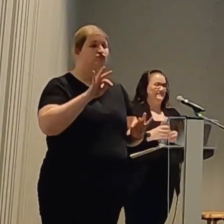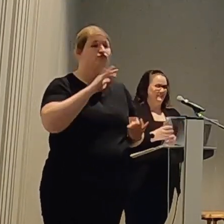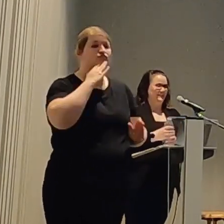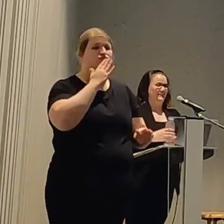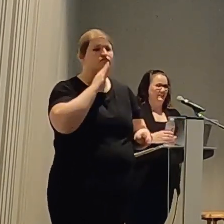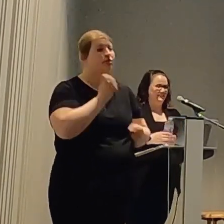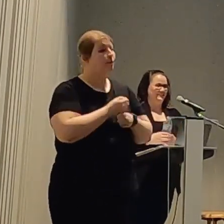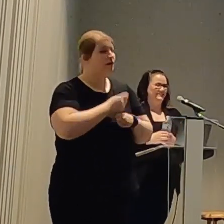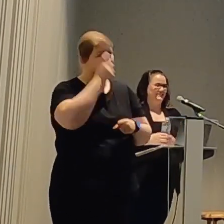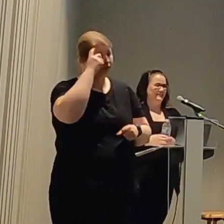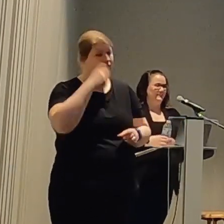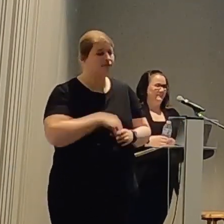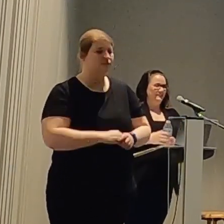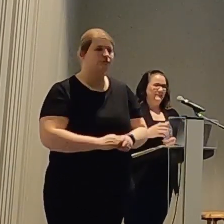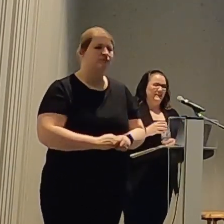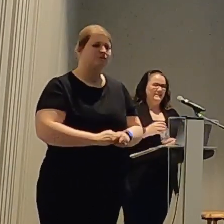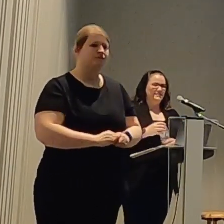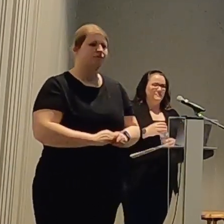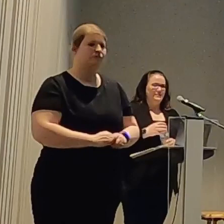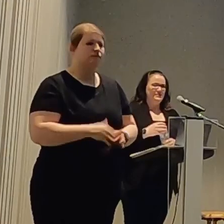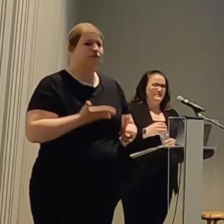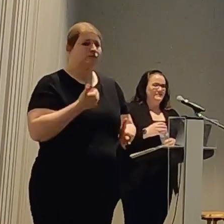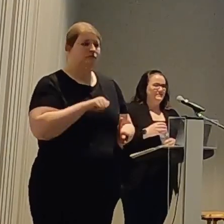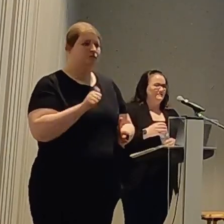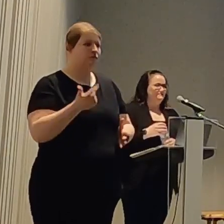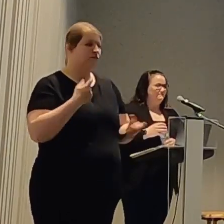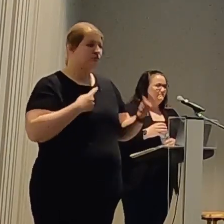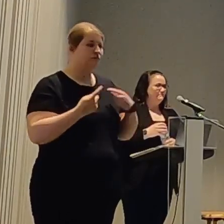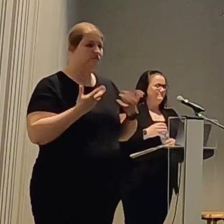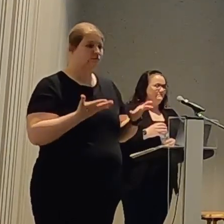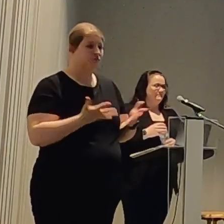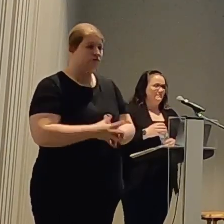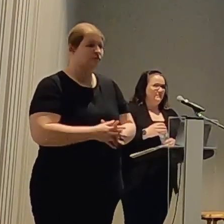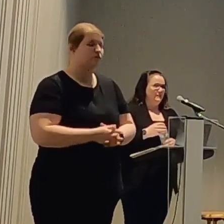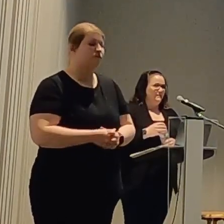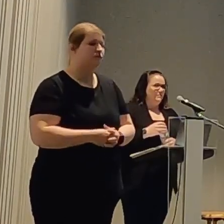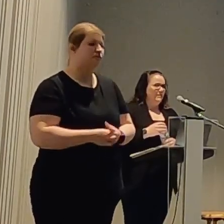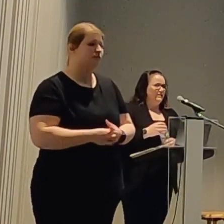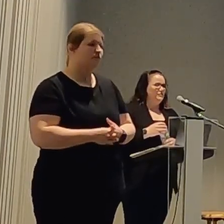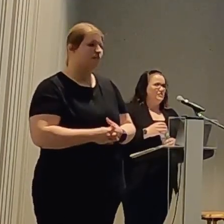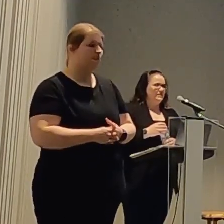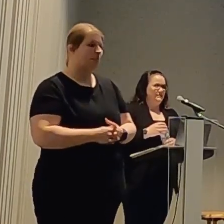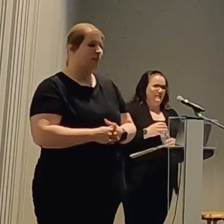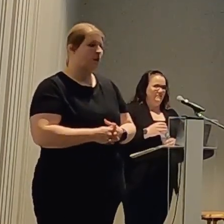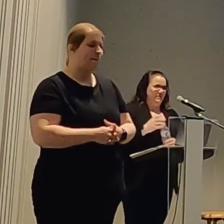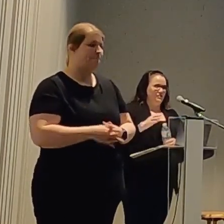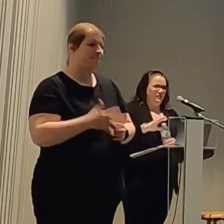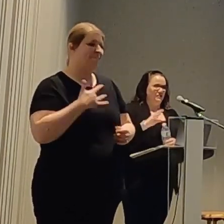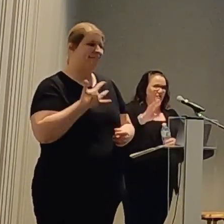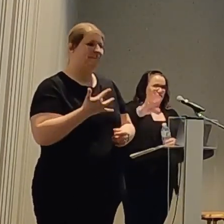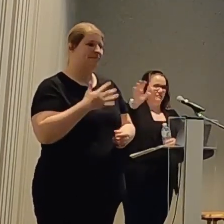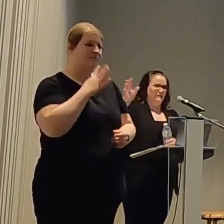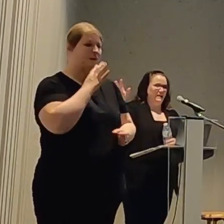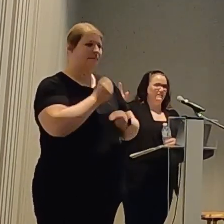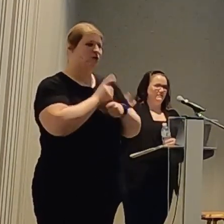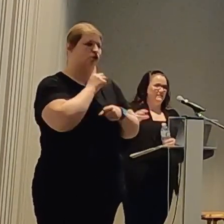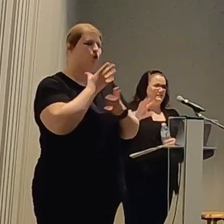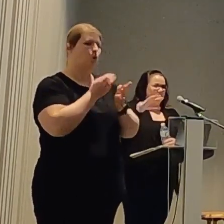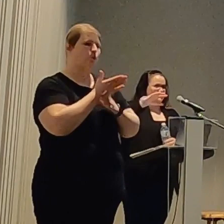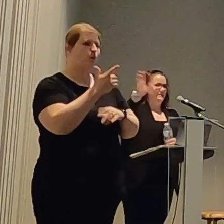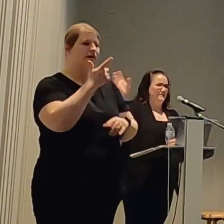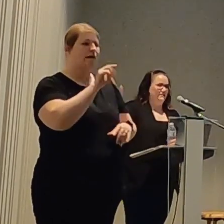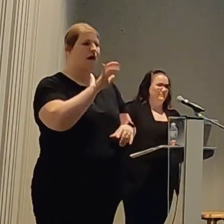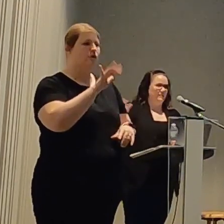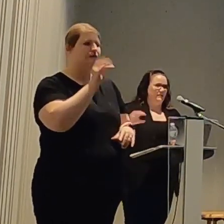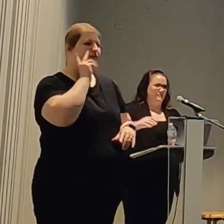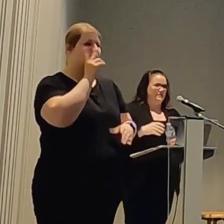lot of sense, yeah, thanks. Any other questions? Well, Well, I usually say make sure to go through the galleries